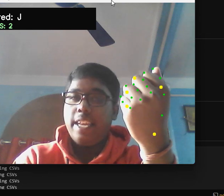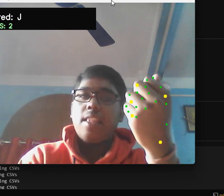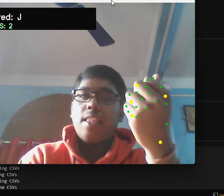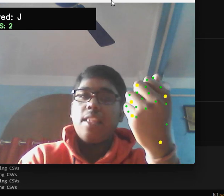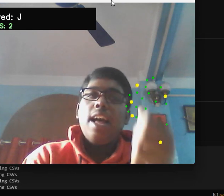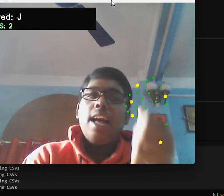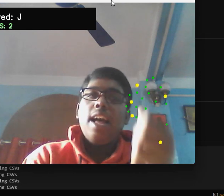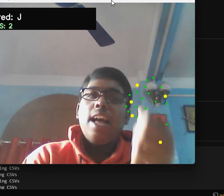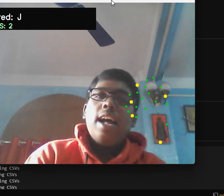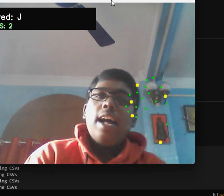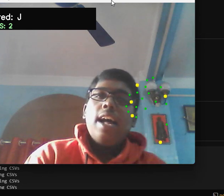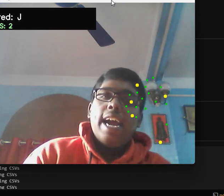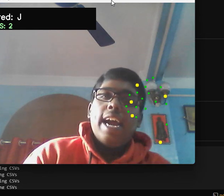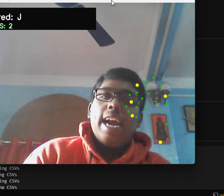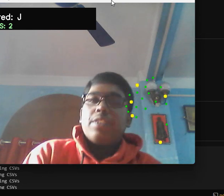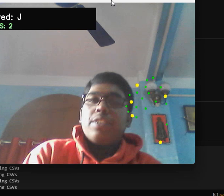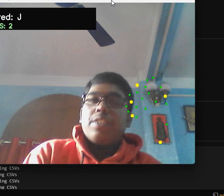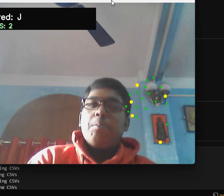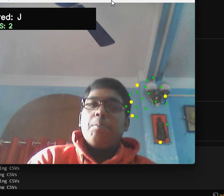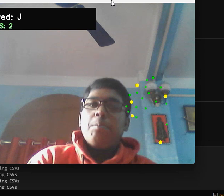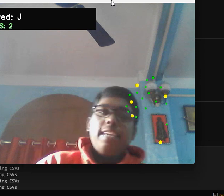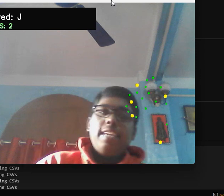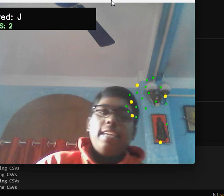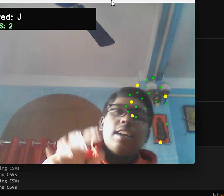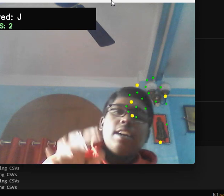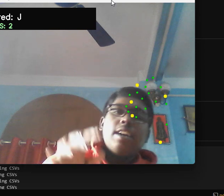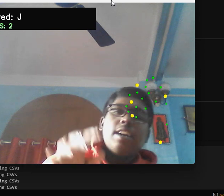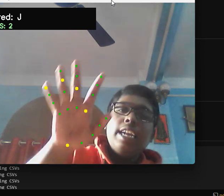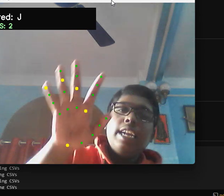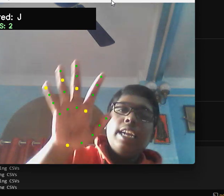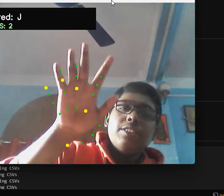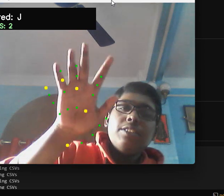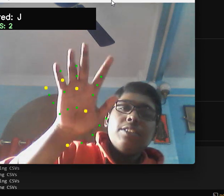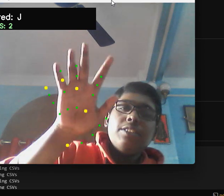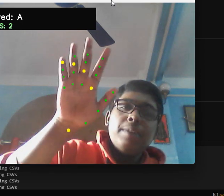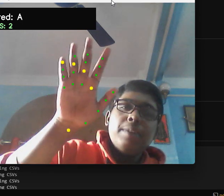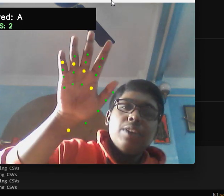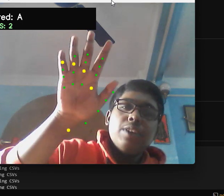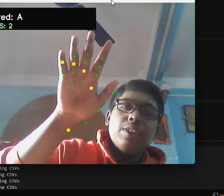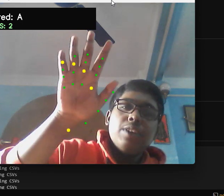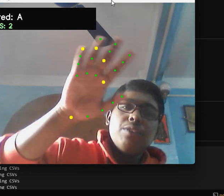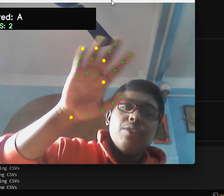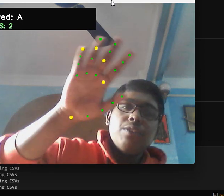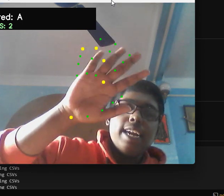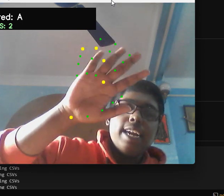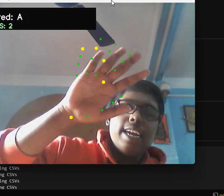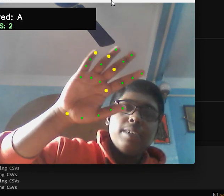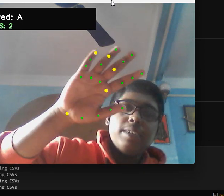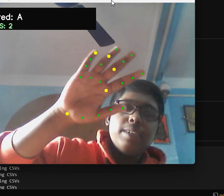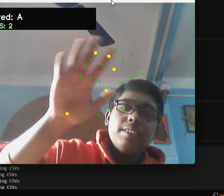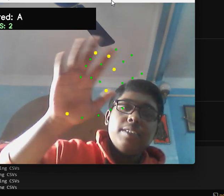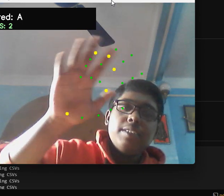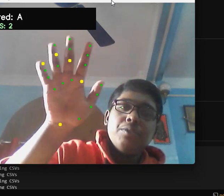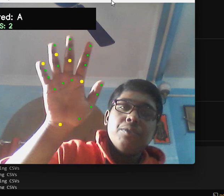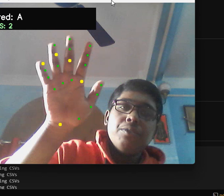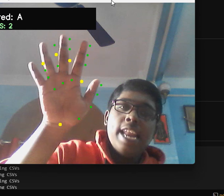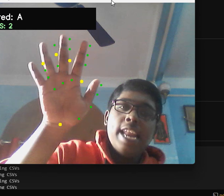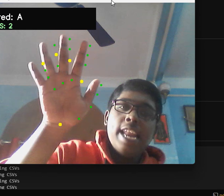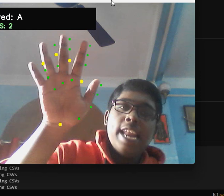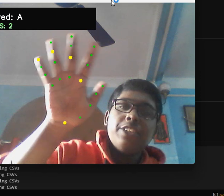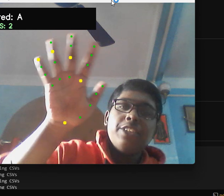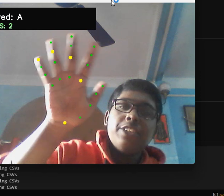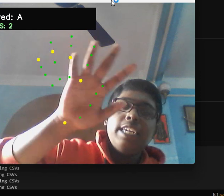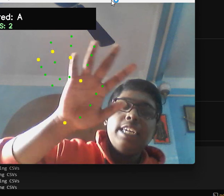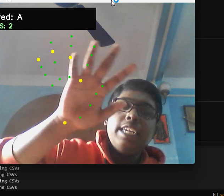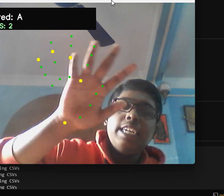A. And it works for both the hands. Currently, it is only built to work on only one hand, but we'll